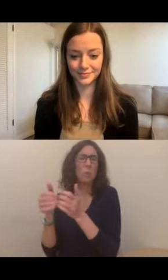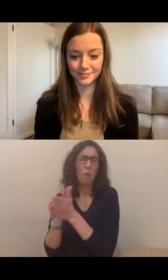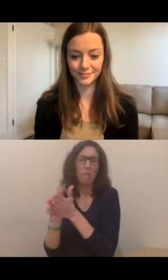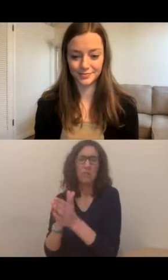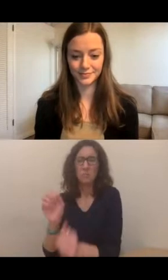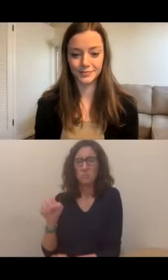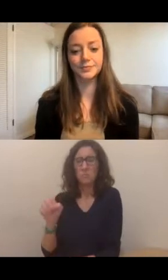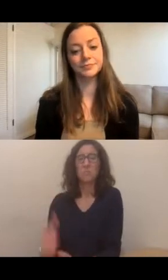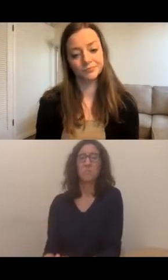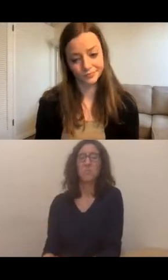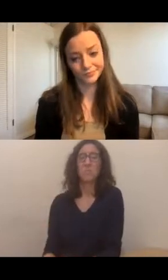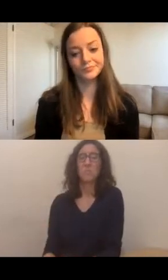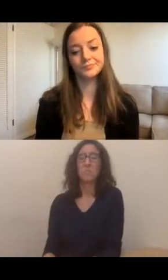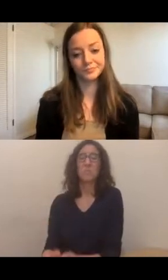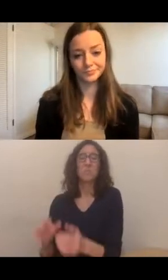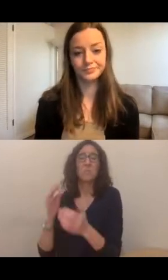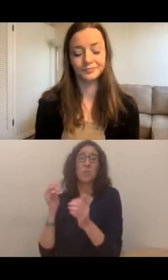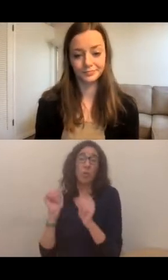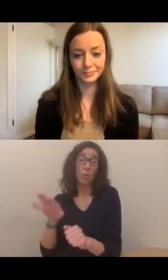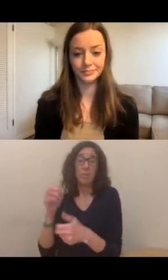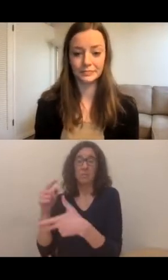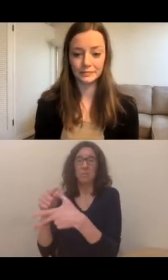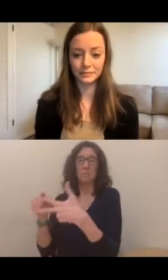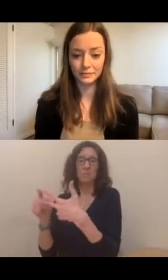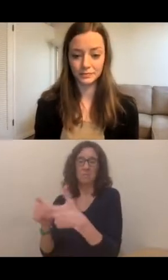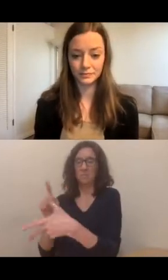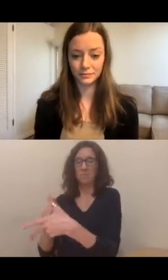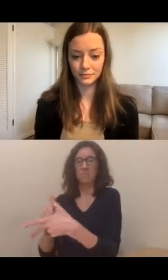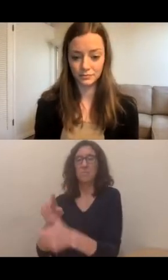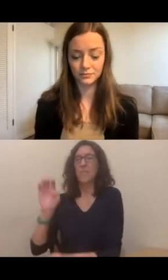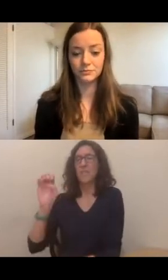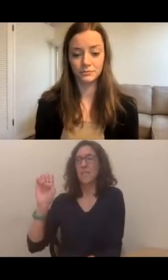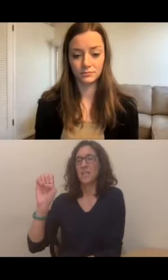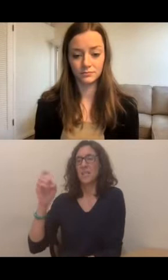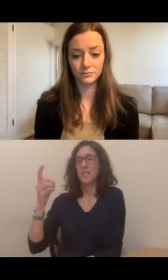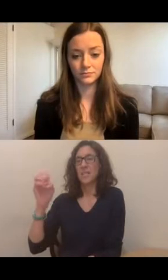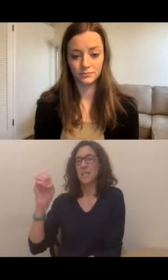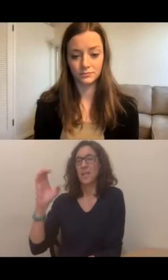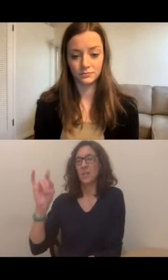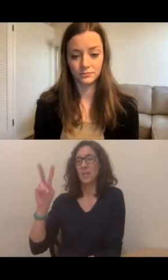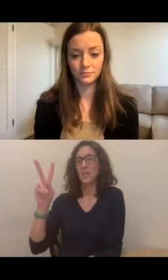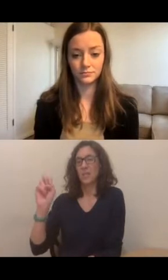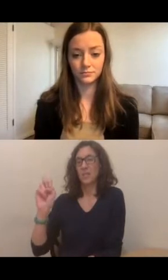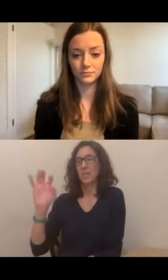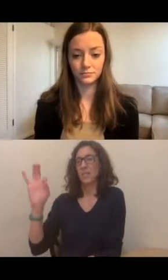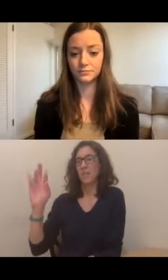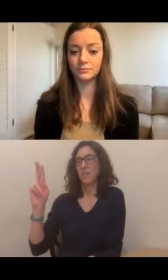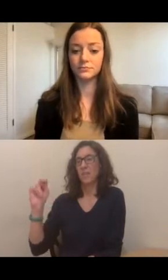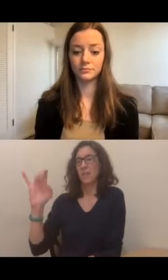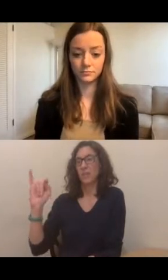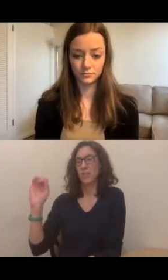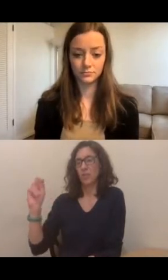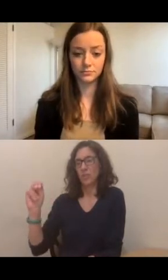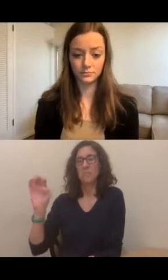Some children or students are now struggling with motivation, especially during this time. The three reasons why they're